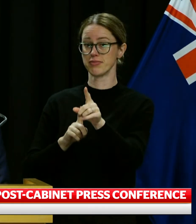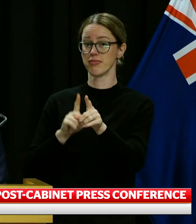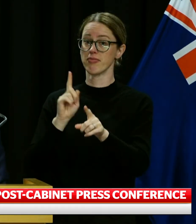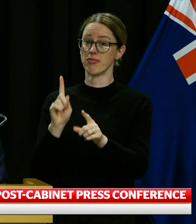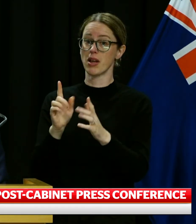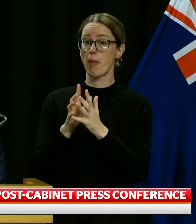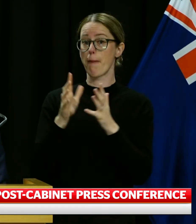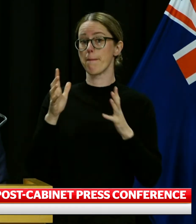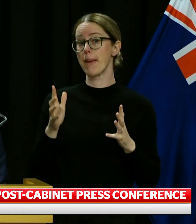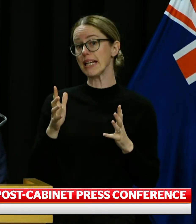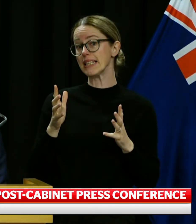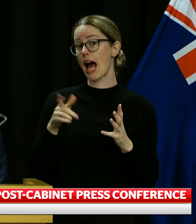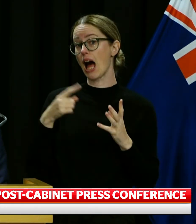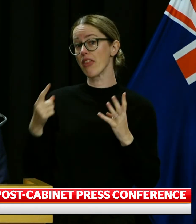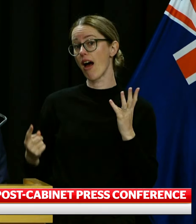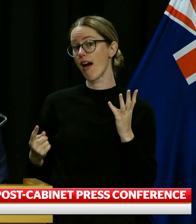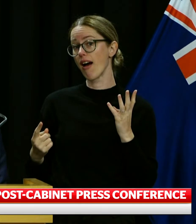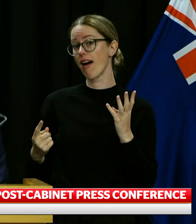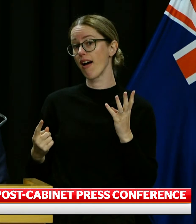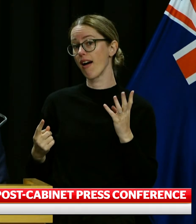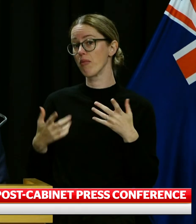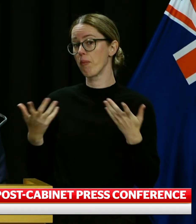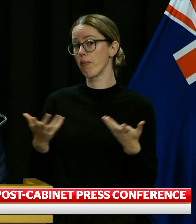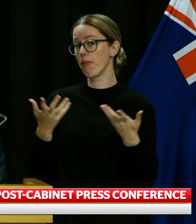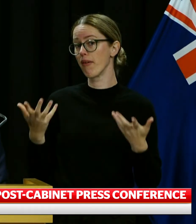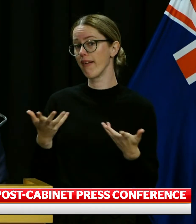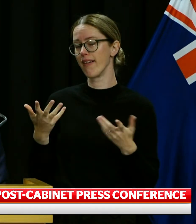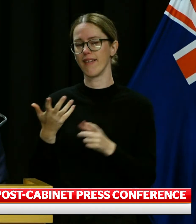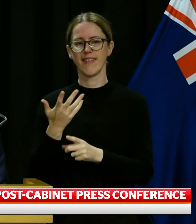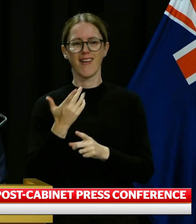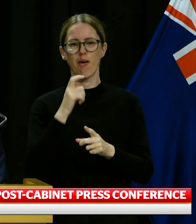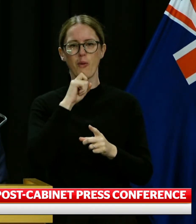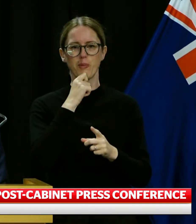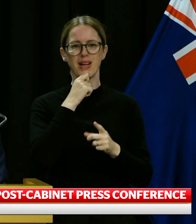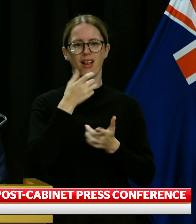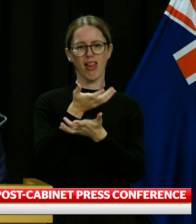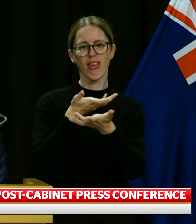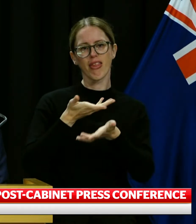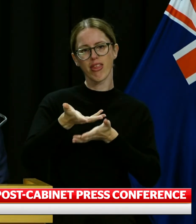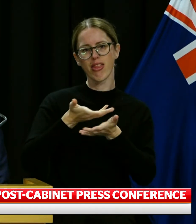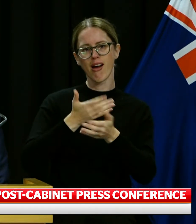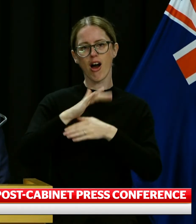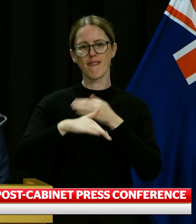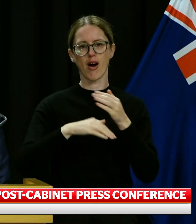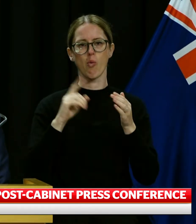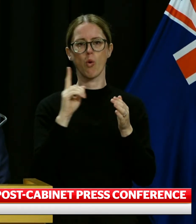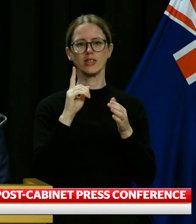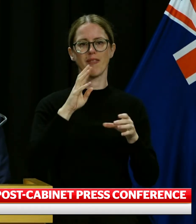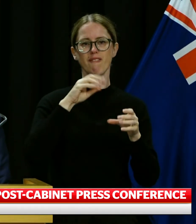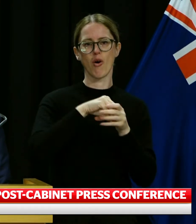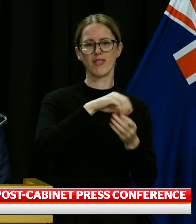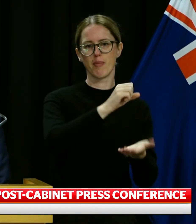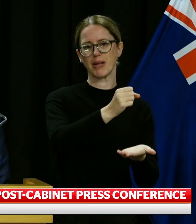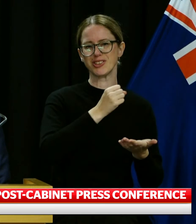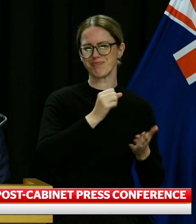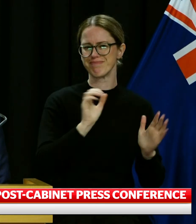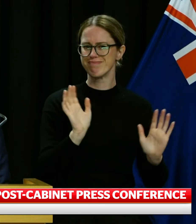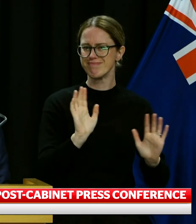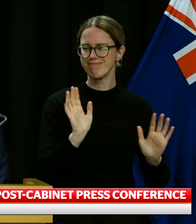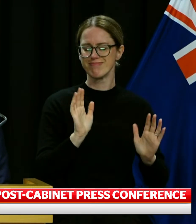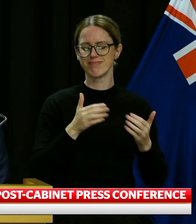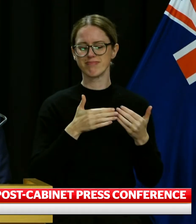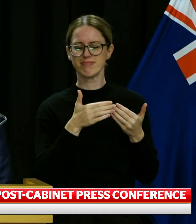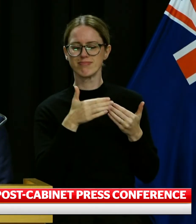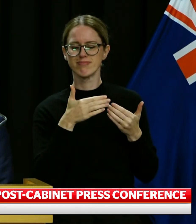major, and not huge. I'm not going to get into the speculation game around what is and isn't in the budget. Obviously, we've still got a